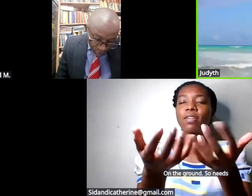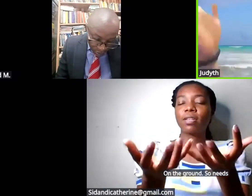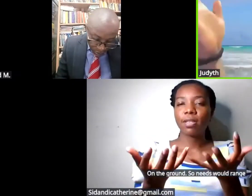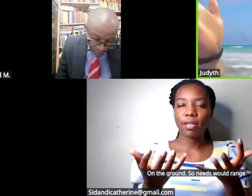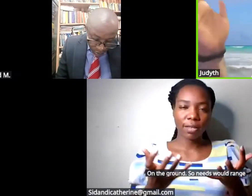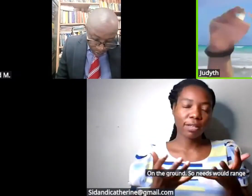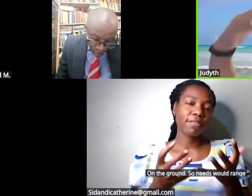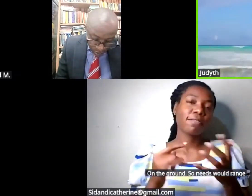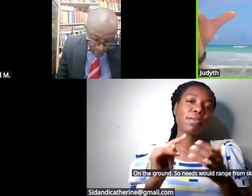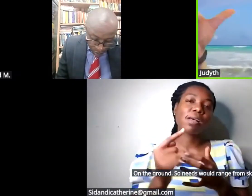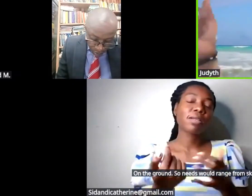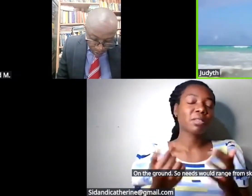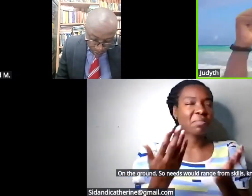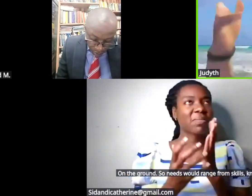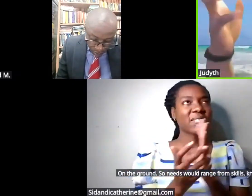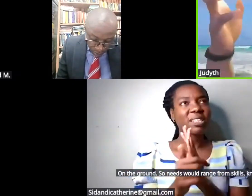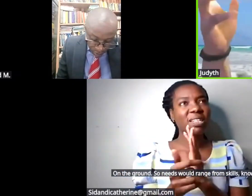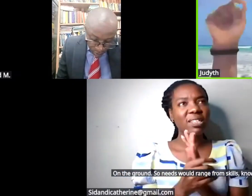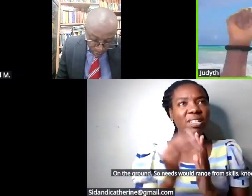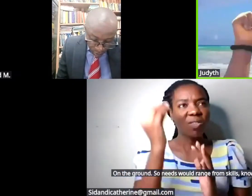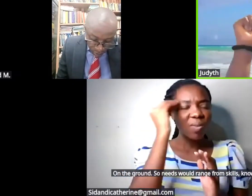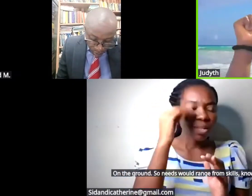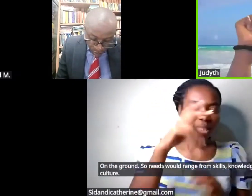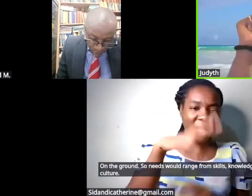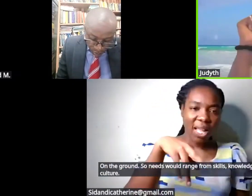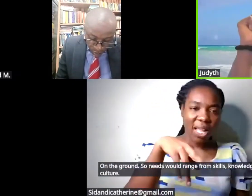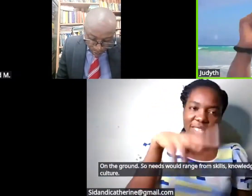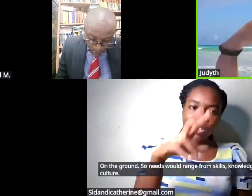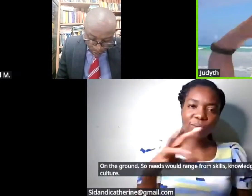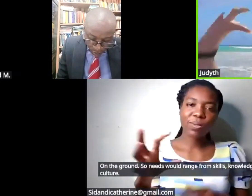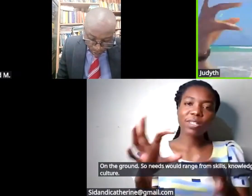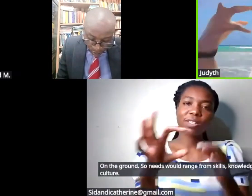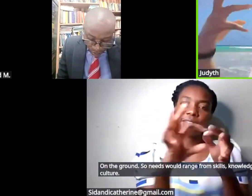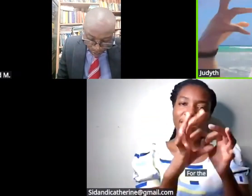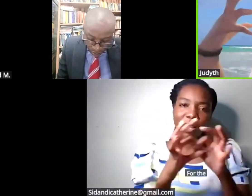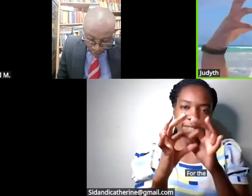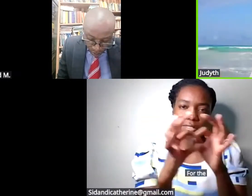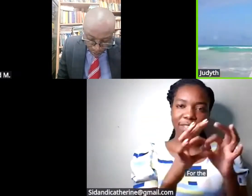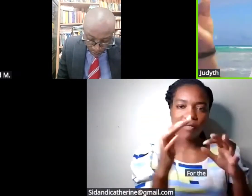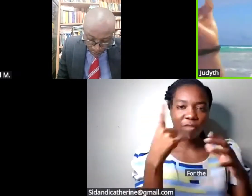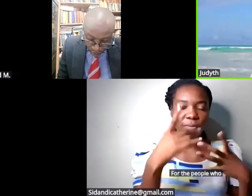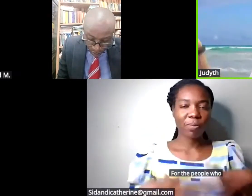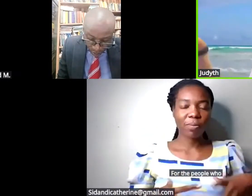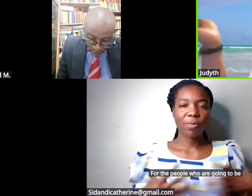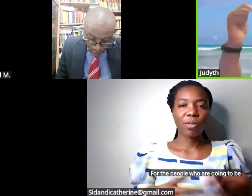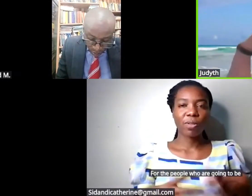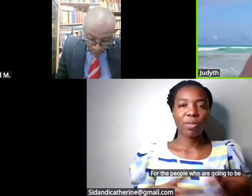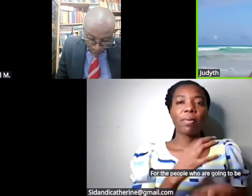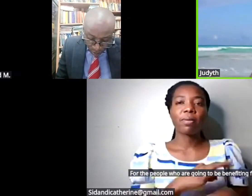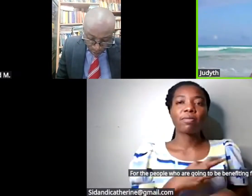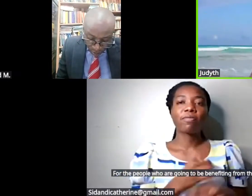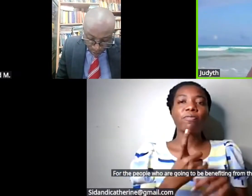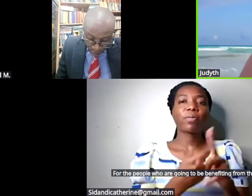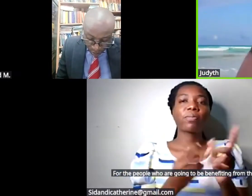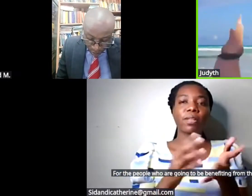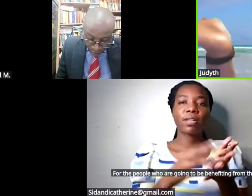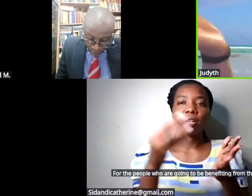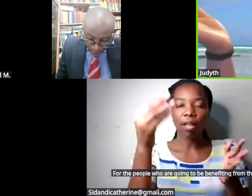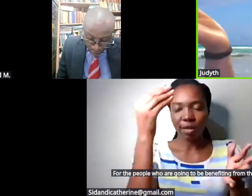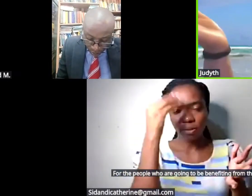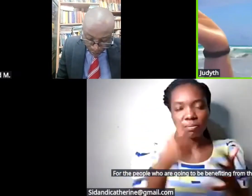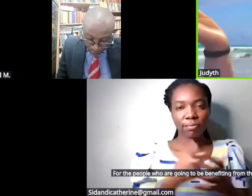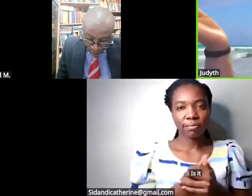skills, knowledge, attitude, the culture, for the people who are going to be benefiting from the learning. Is it